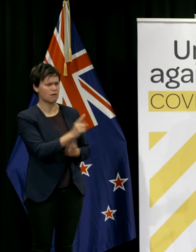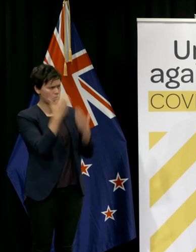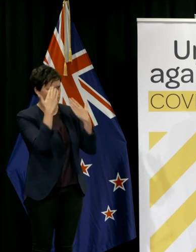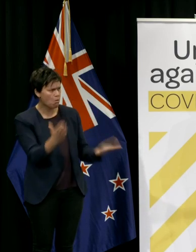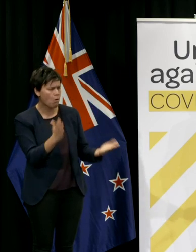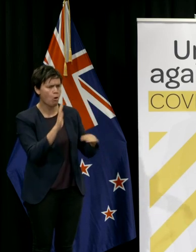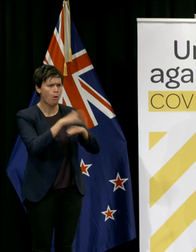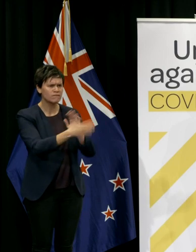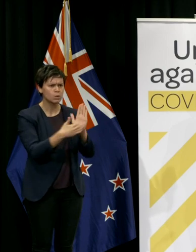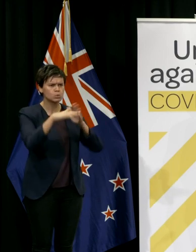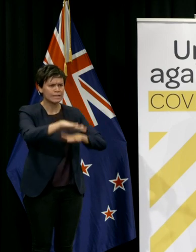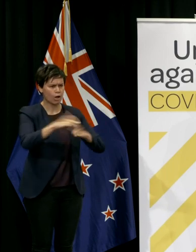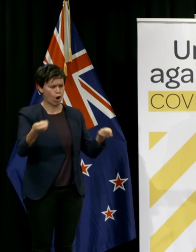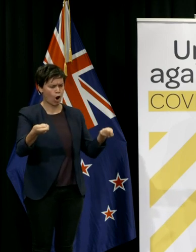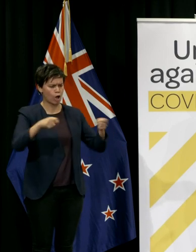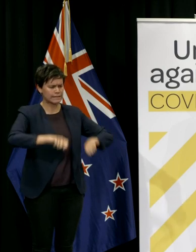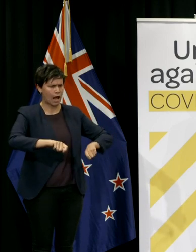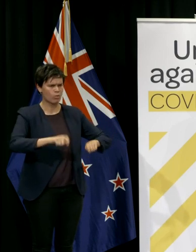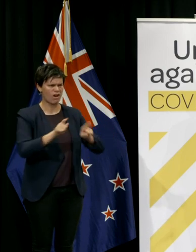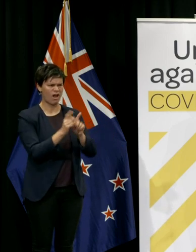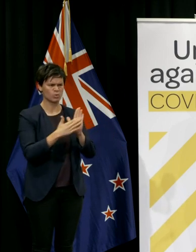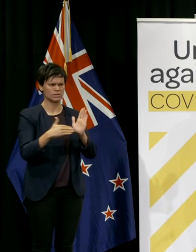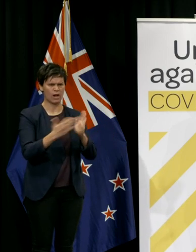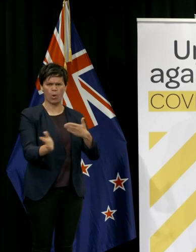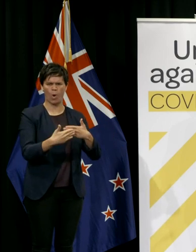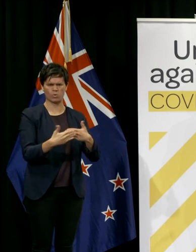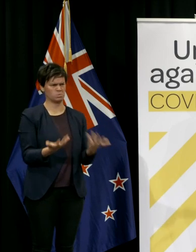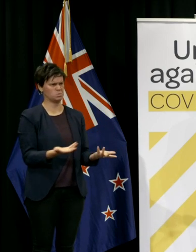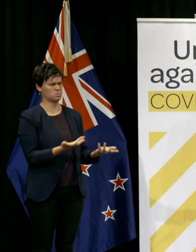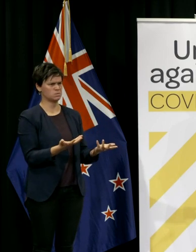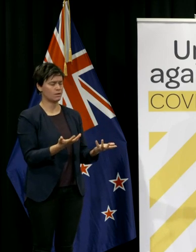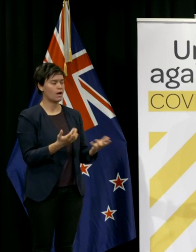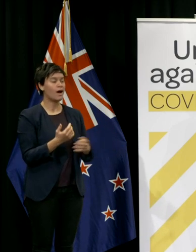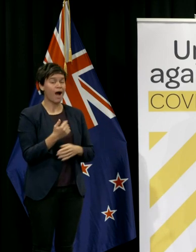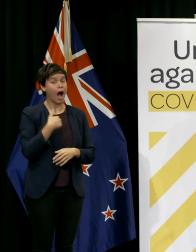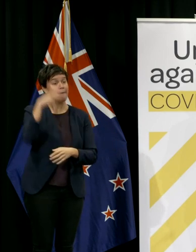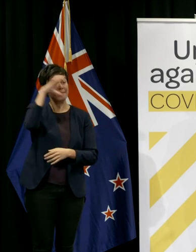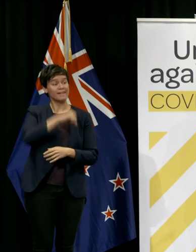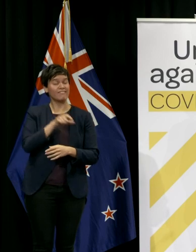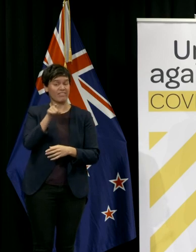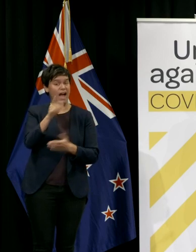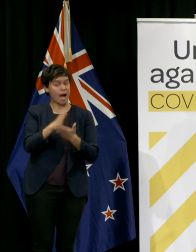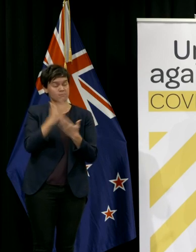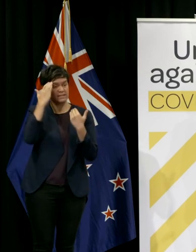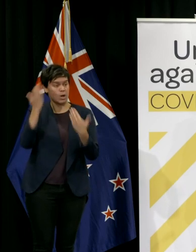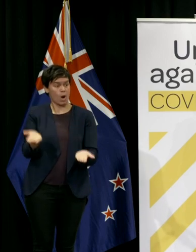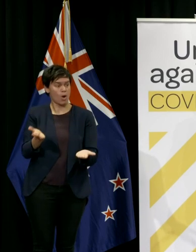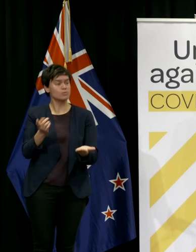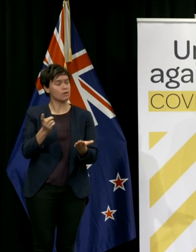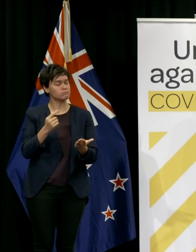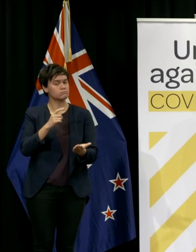lockdown? We always take people at their word. What threshold would you prosecute? We